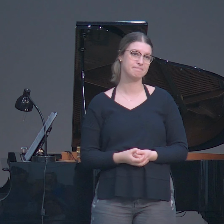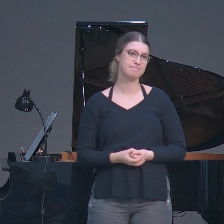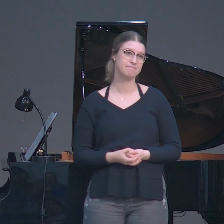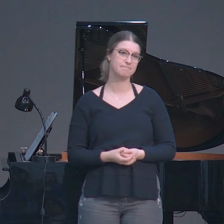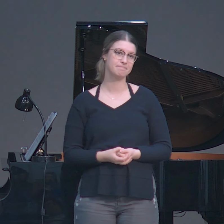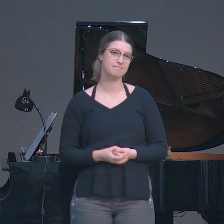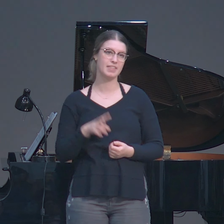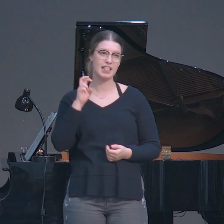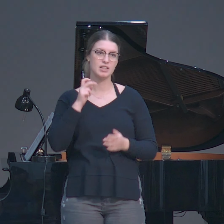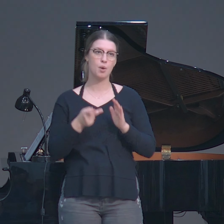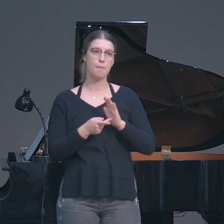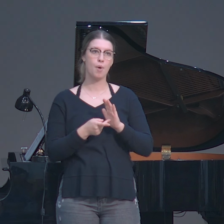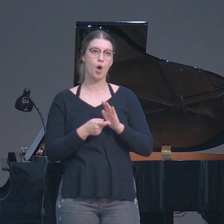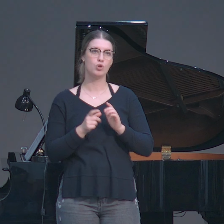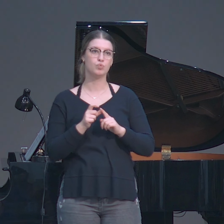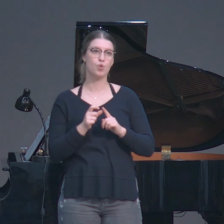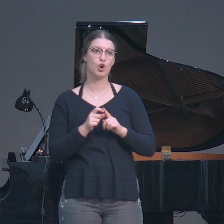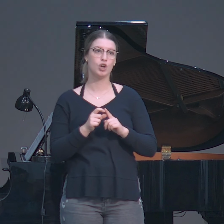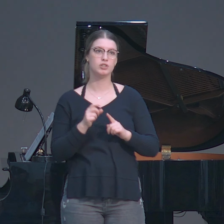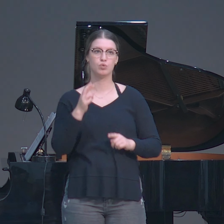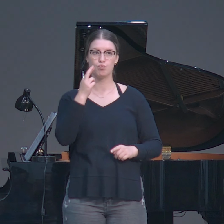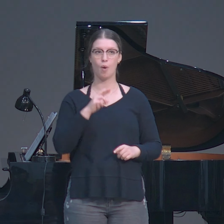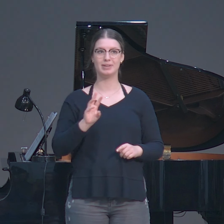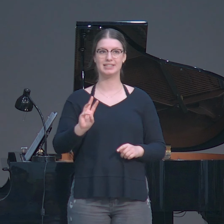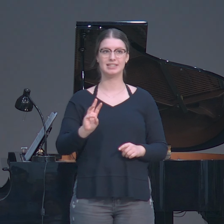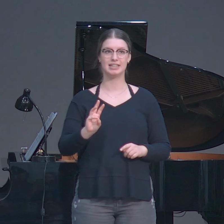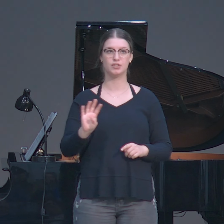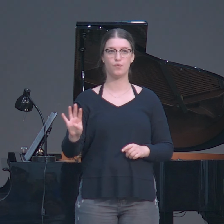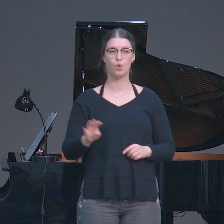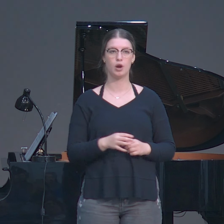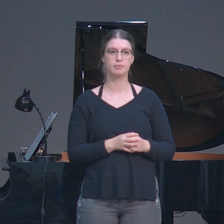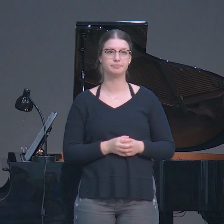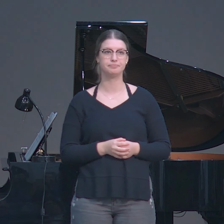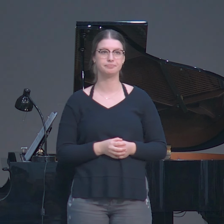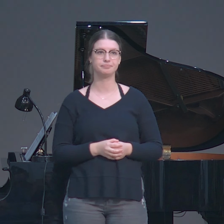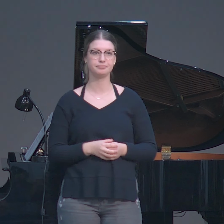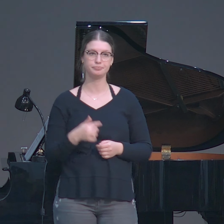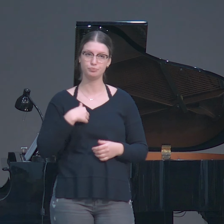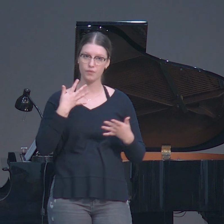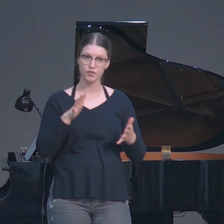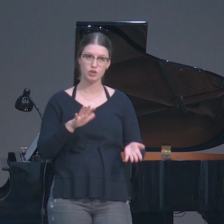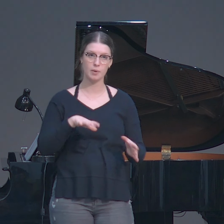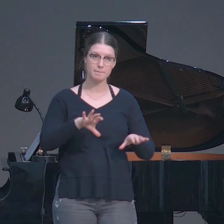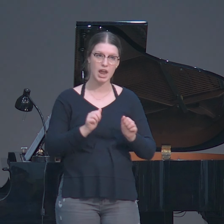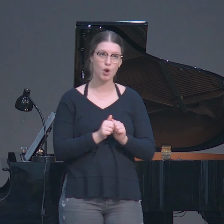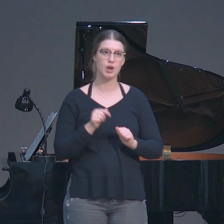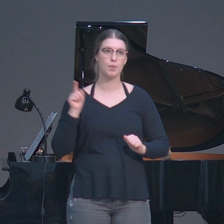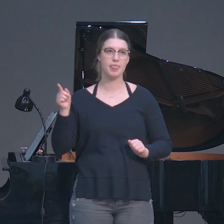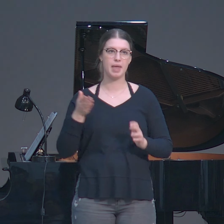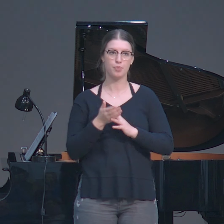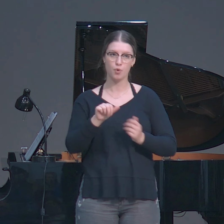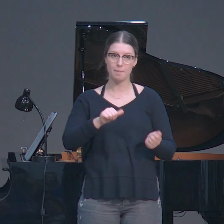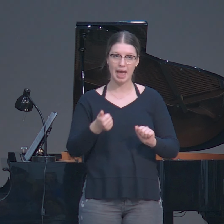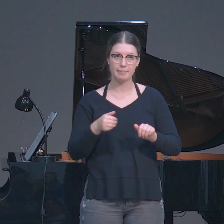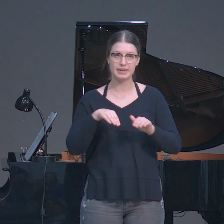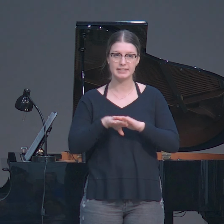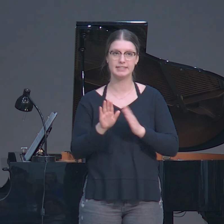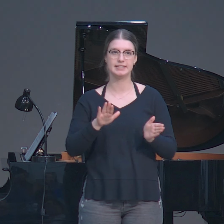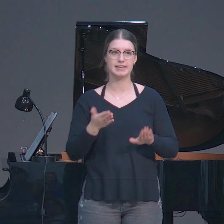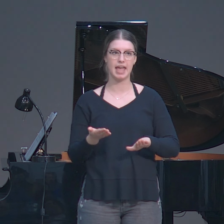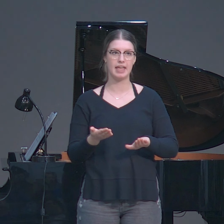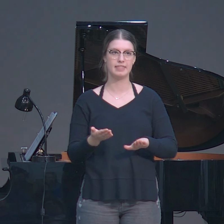Listen to Paul's words to the church at Rome in Romans 6:4. "We were buried therefore with Him by baptism into death, in order